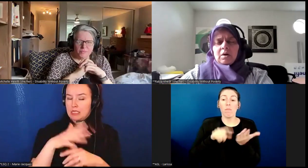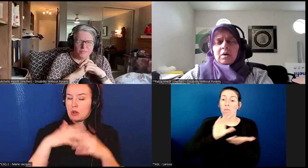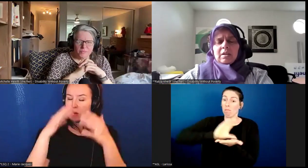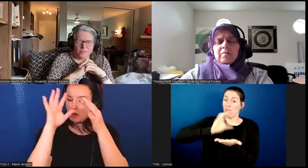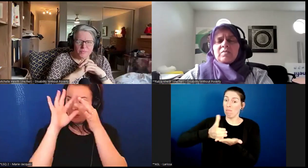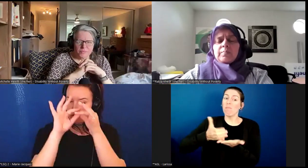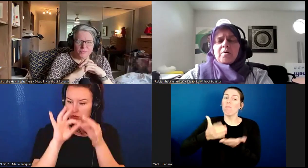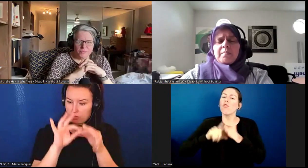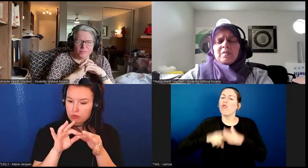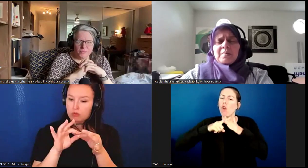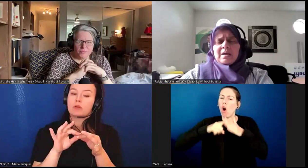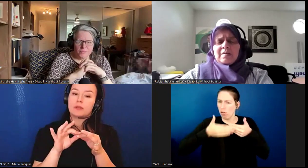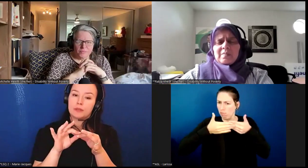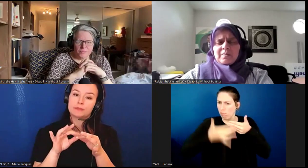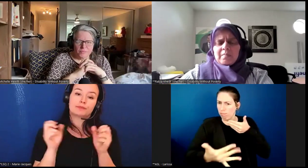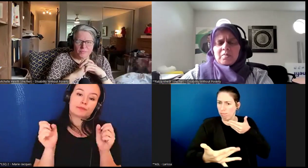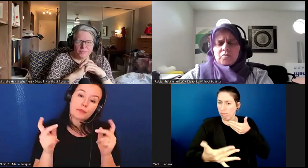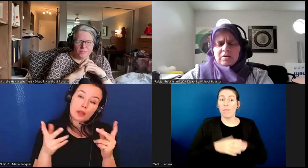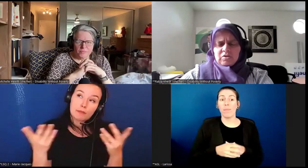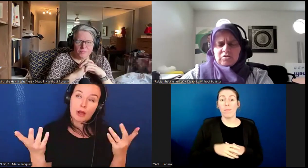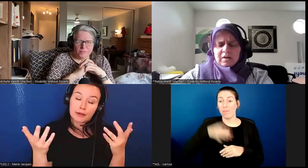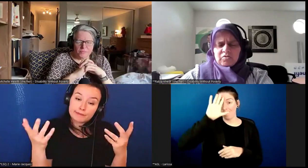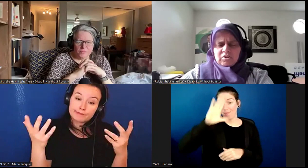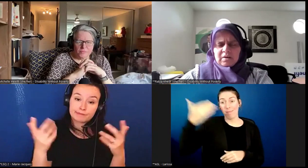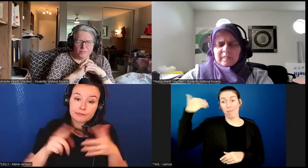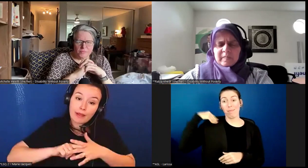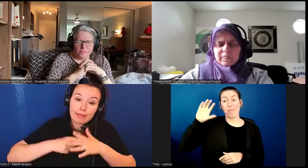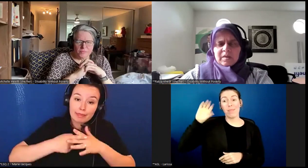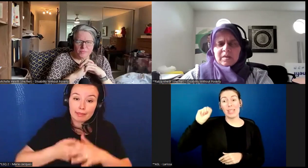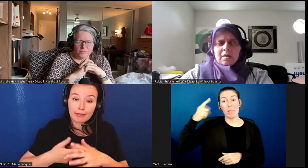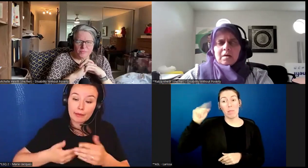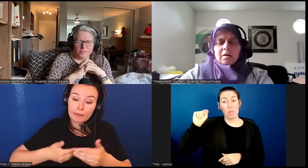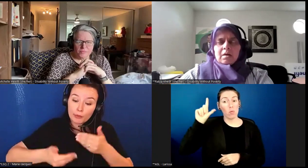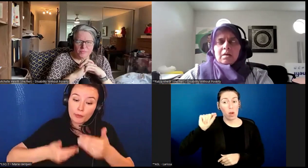So there was a promise made in September 2020.